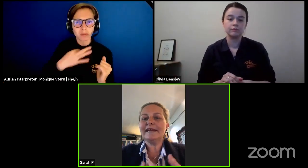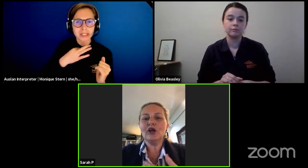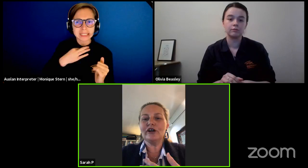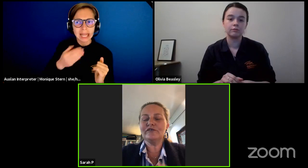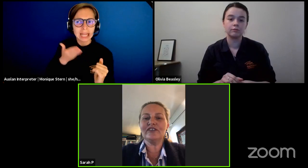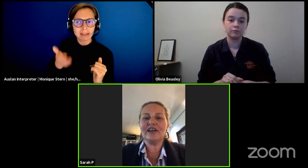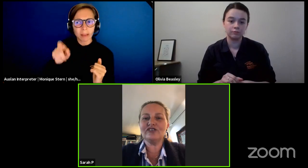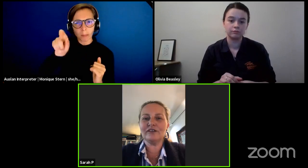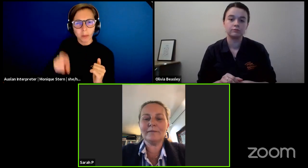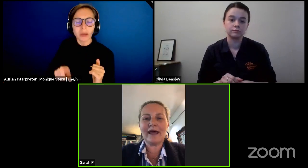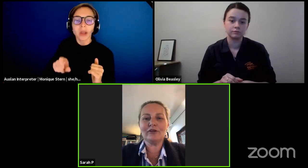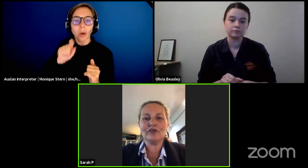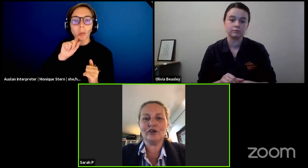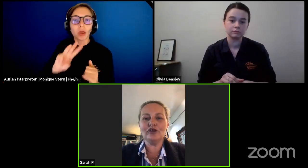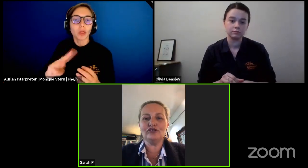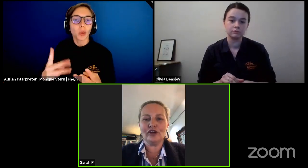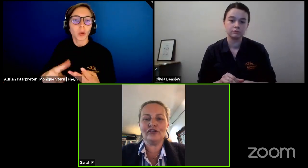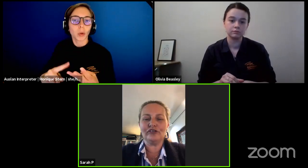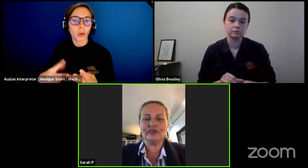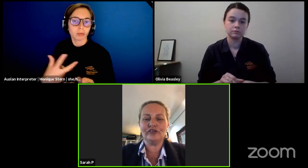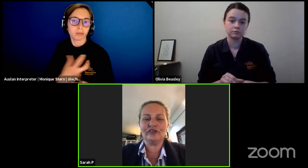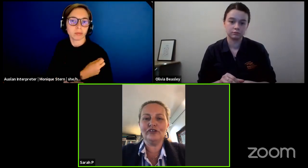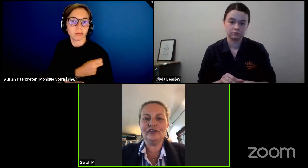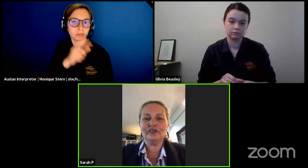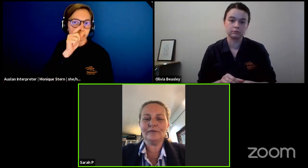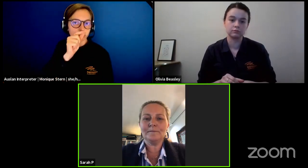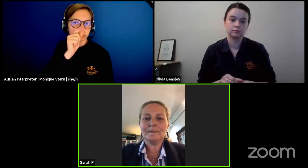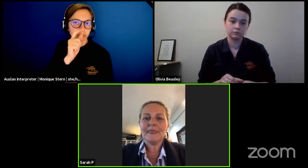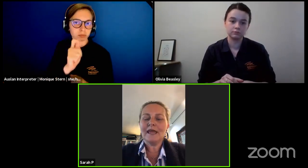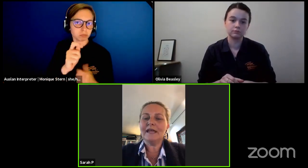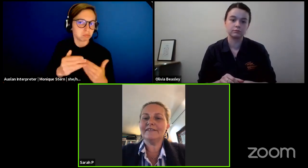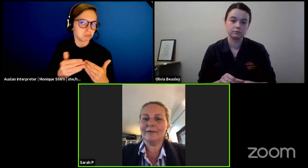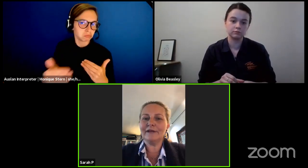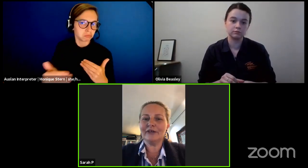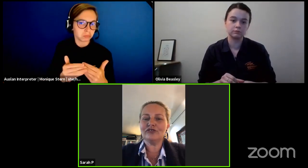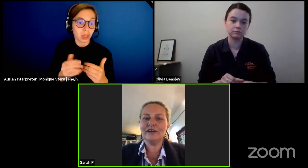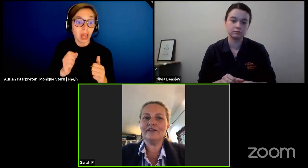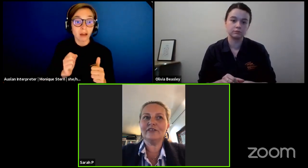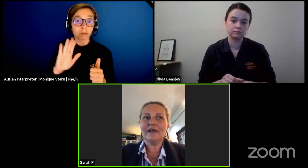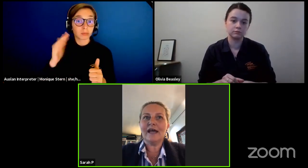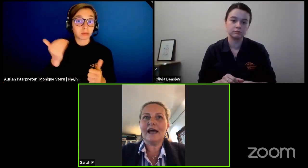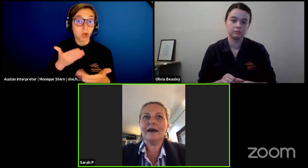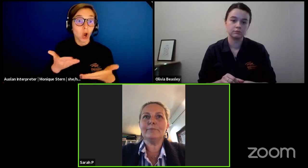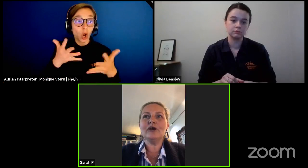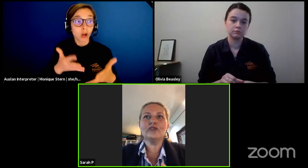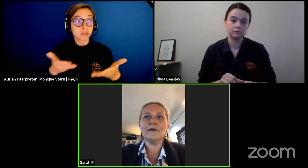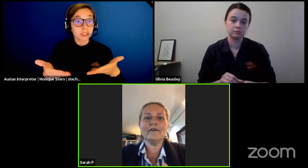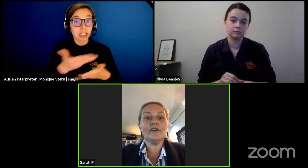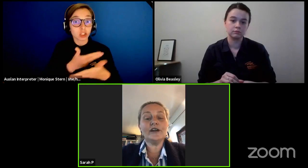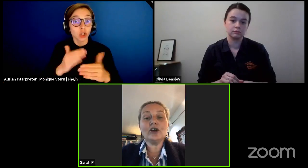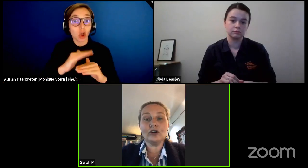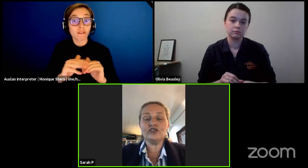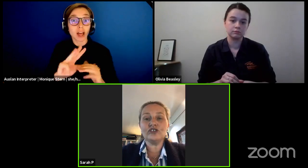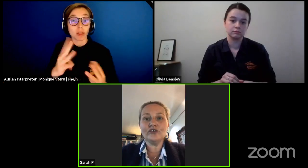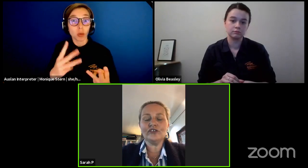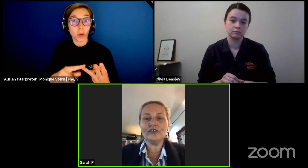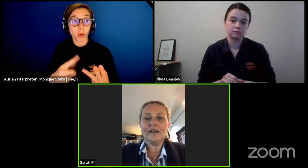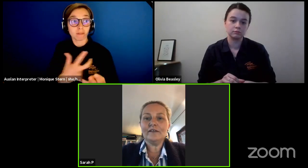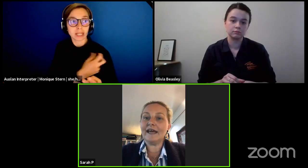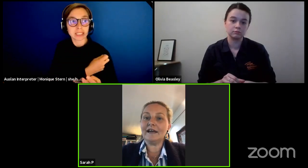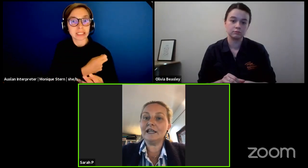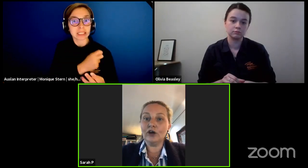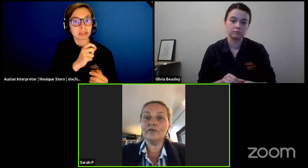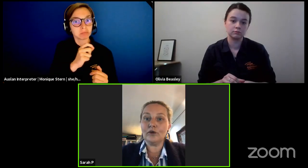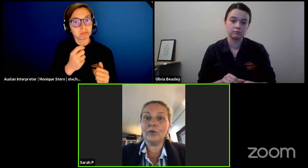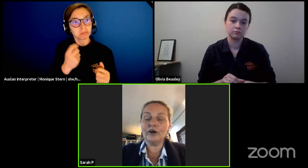There's been a lot of discussion about third doses in some countries because we are very conscious